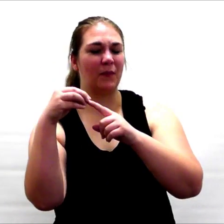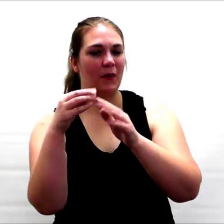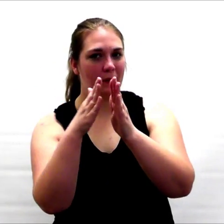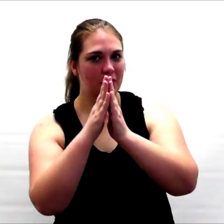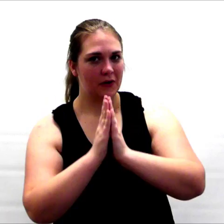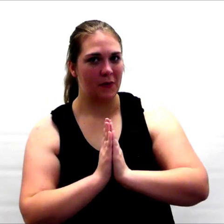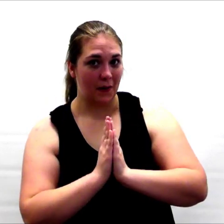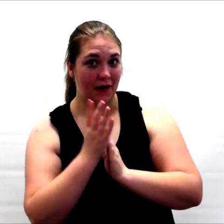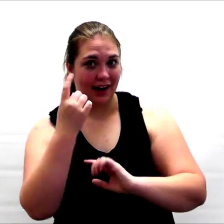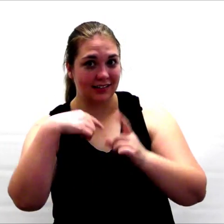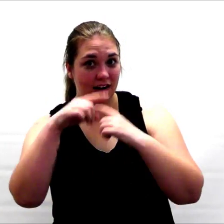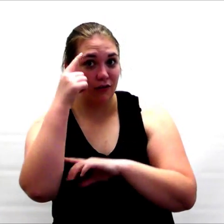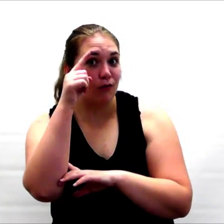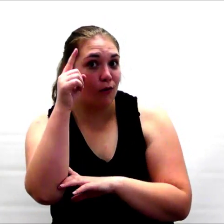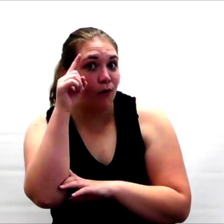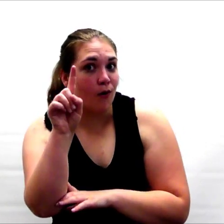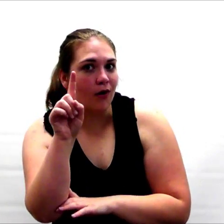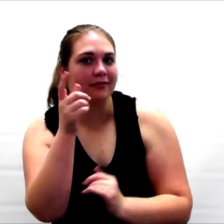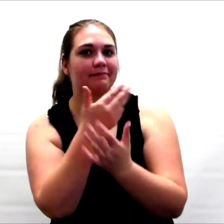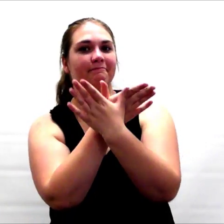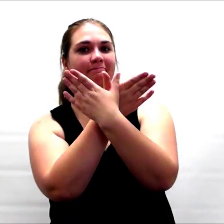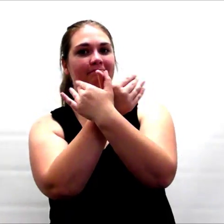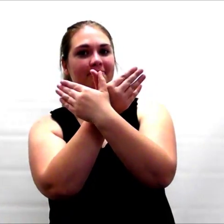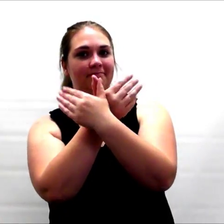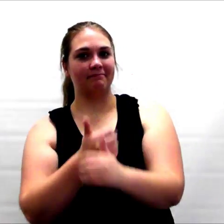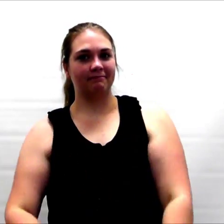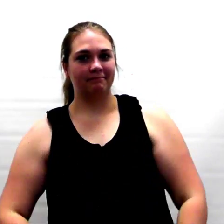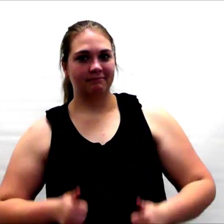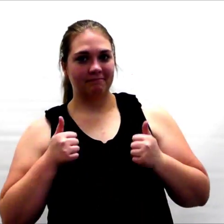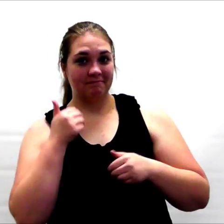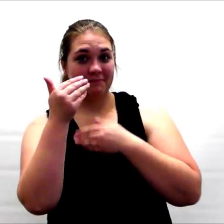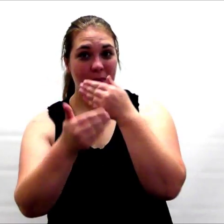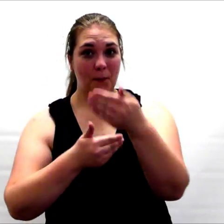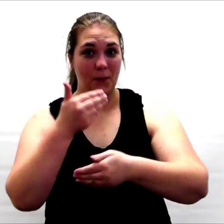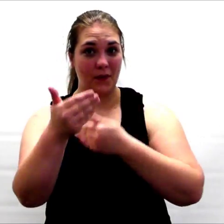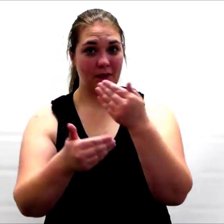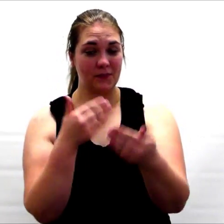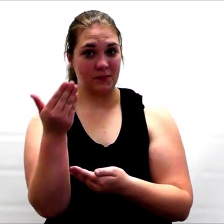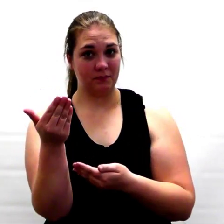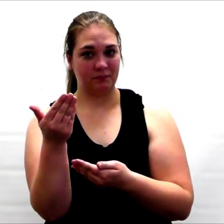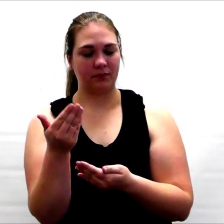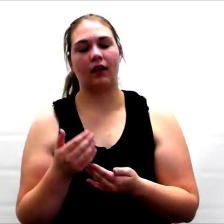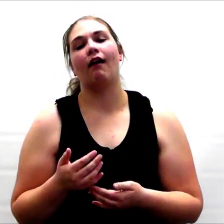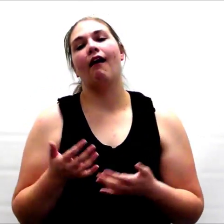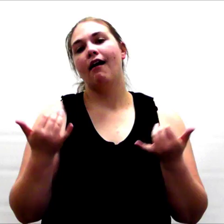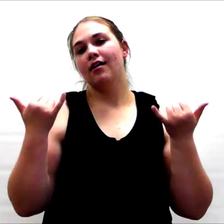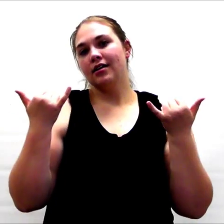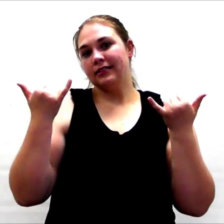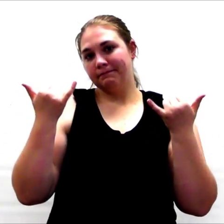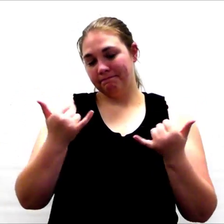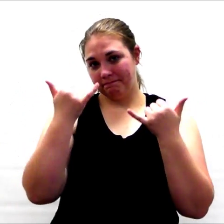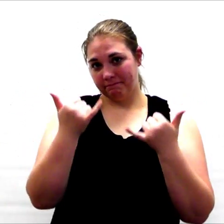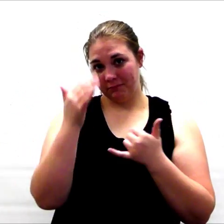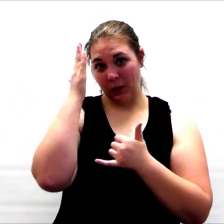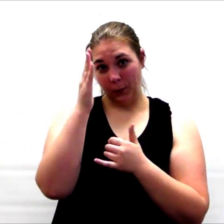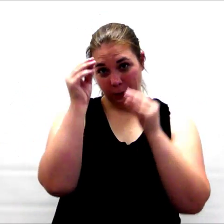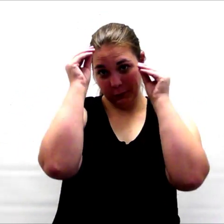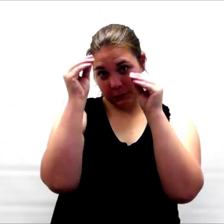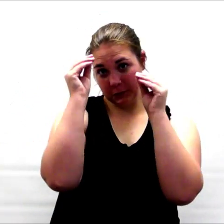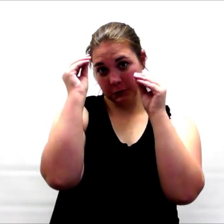teacher special requested signs for the life cycle of a butterfly. So